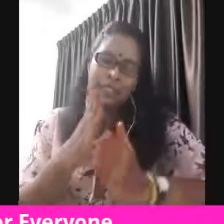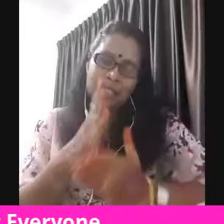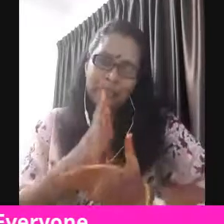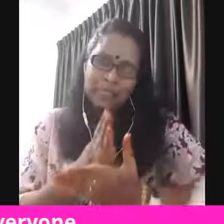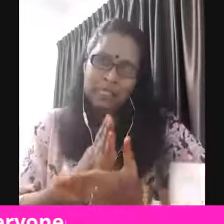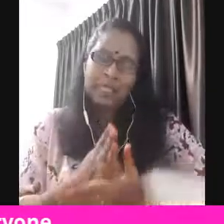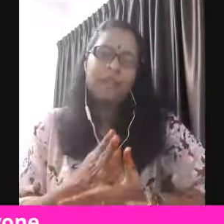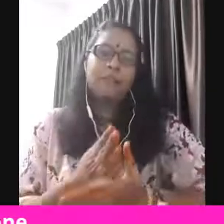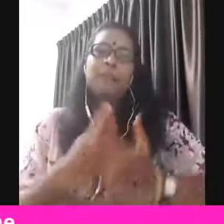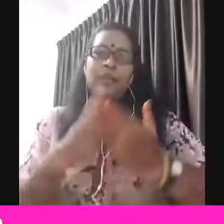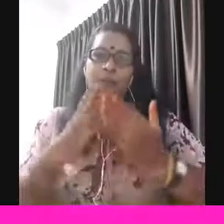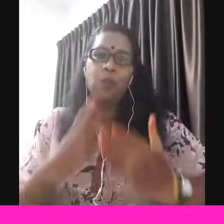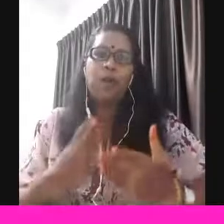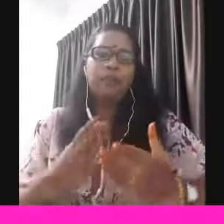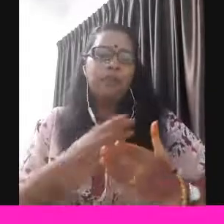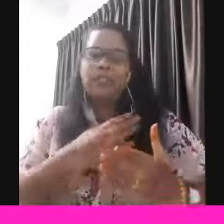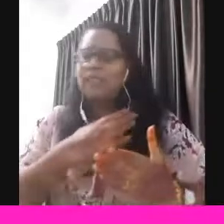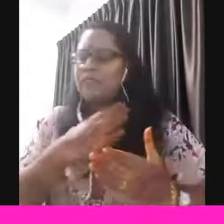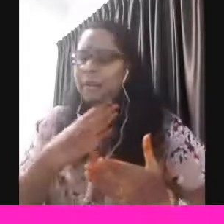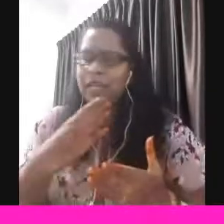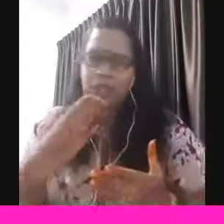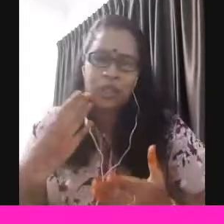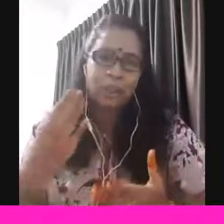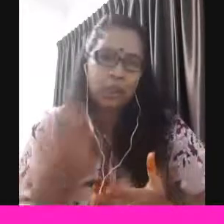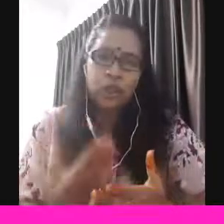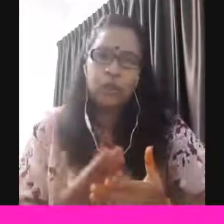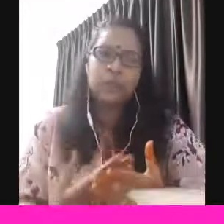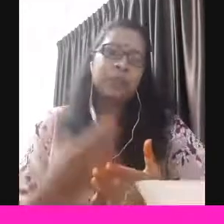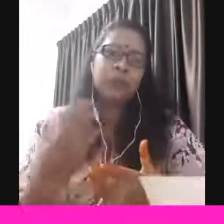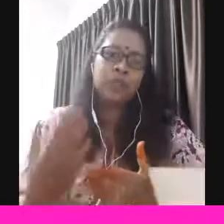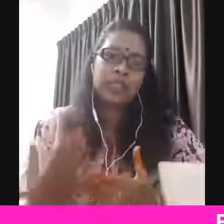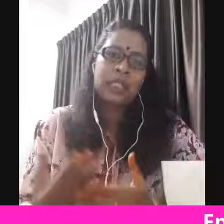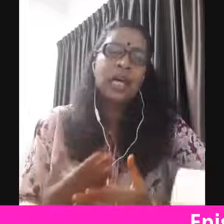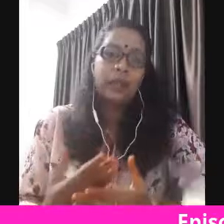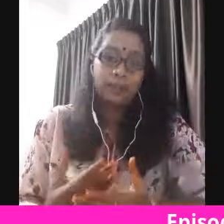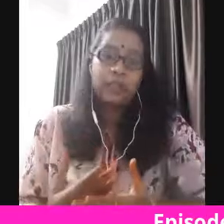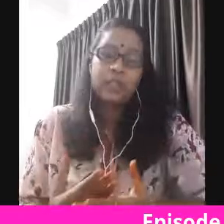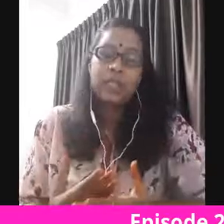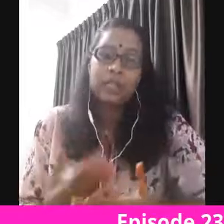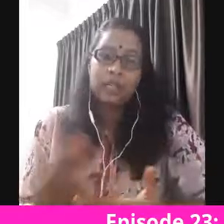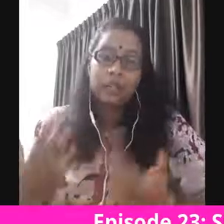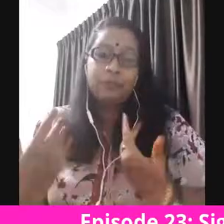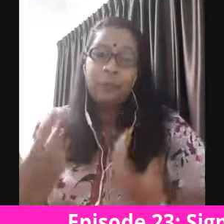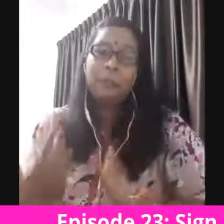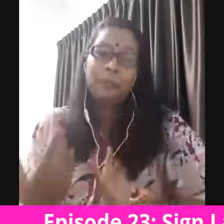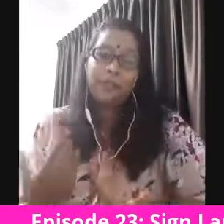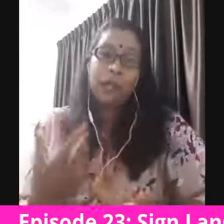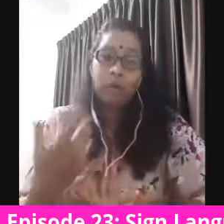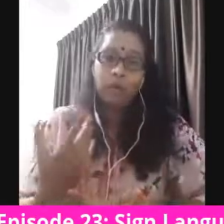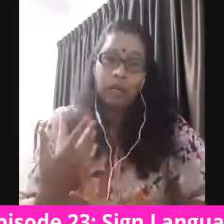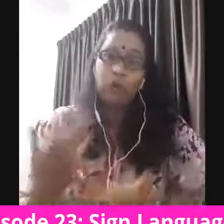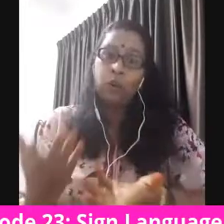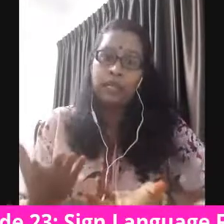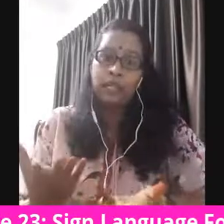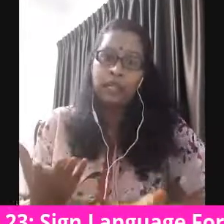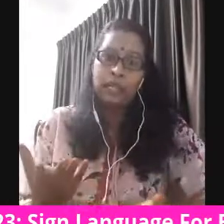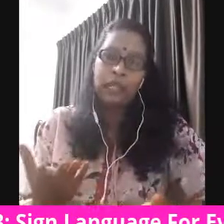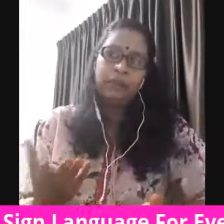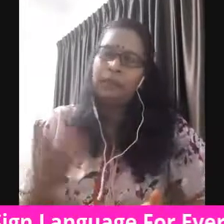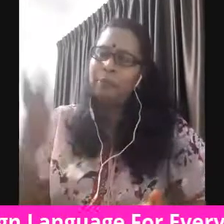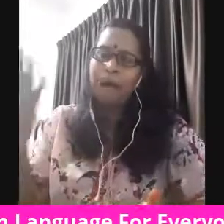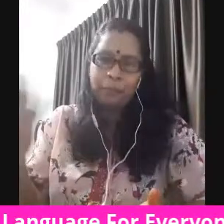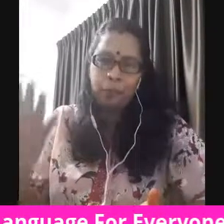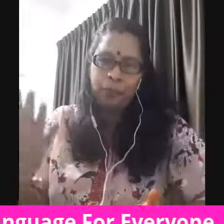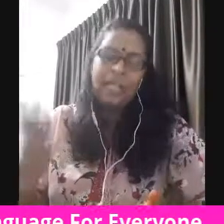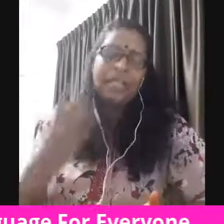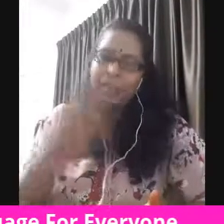finish the syllabus, and we will give them extra modules, books, which we prepared our own.